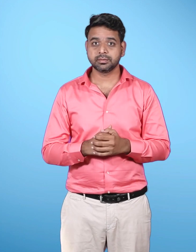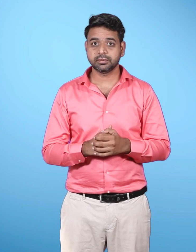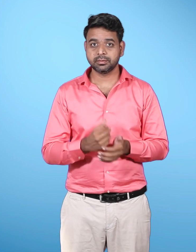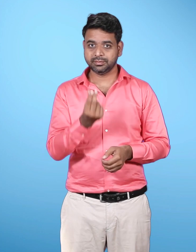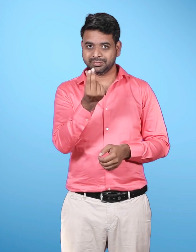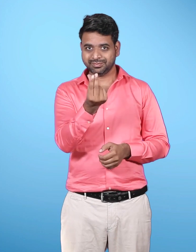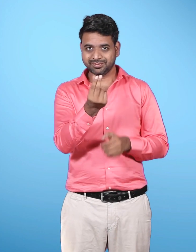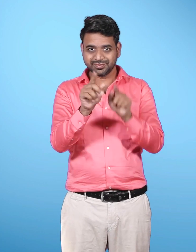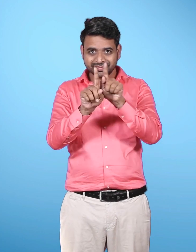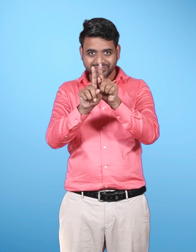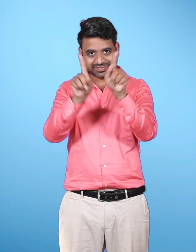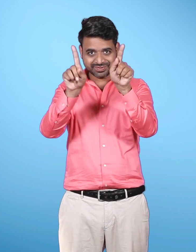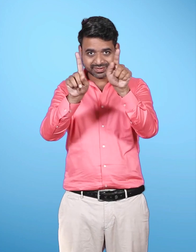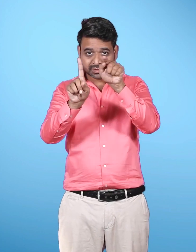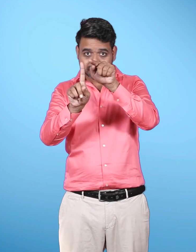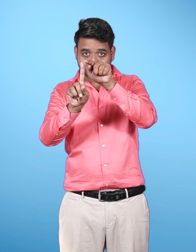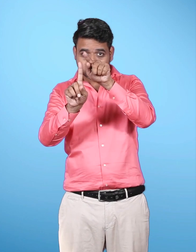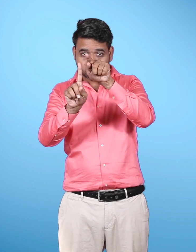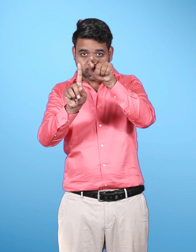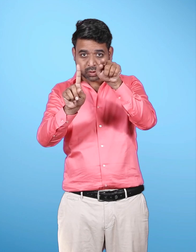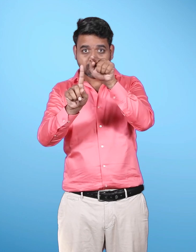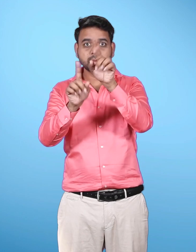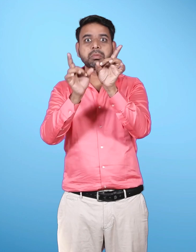An electric bulb may fuse due to many reasons.